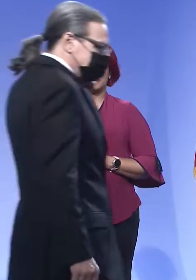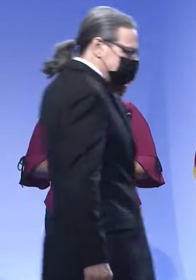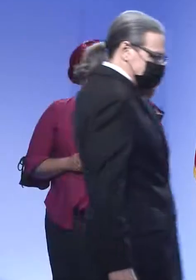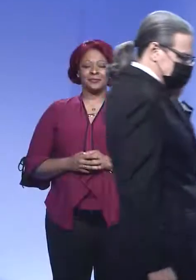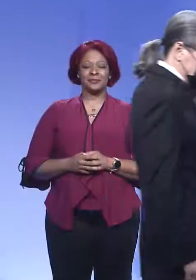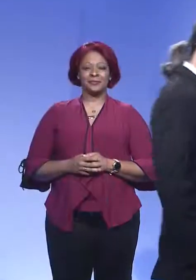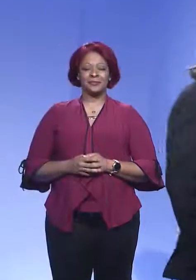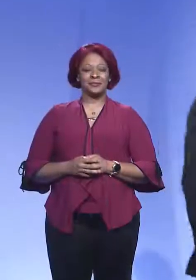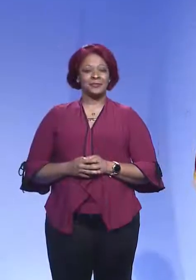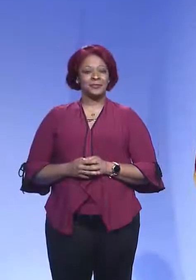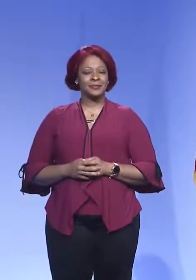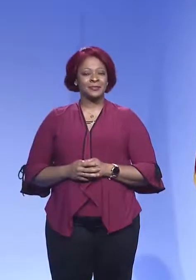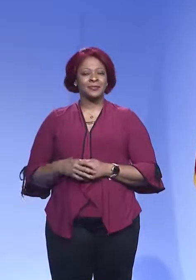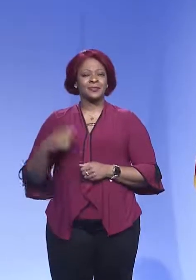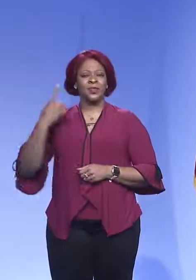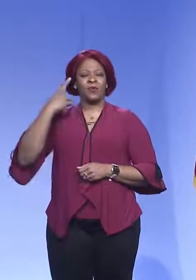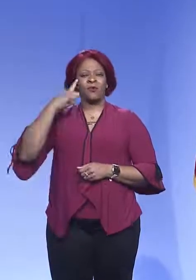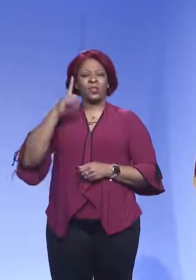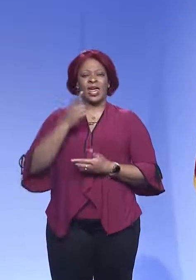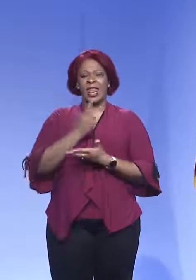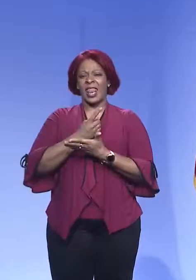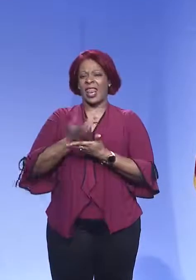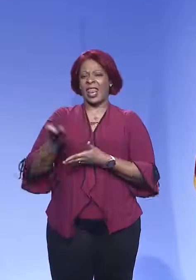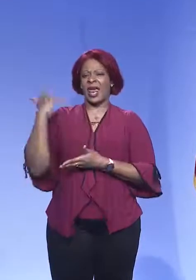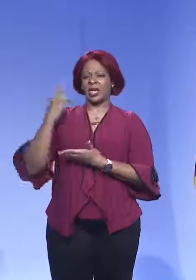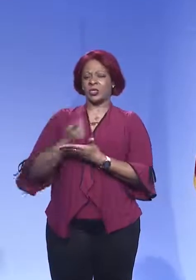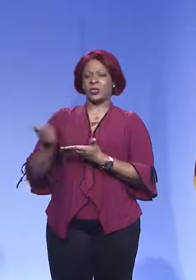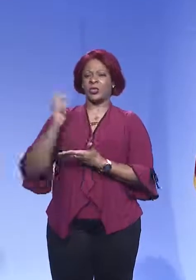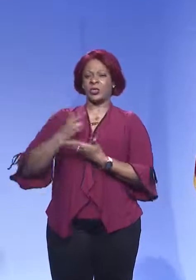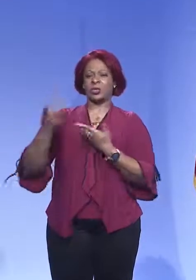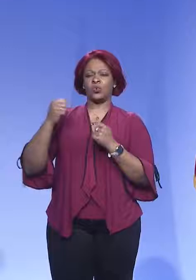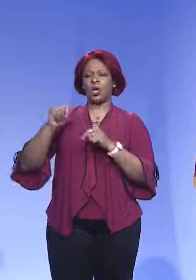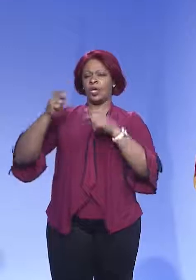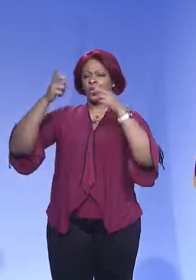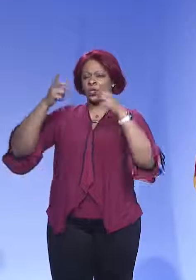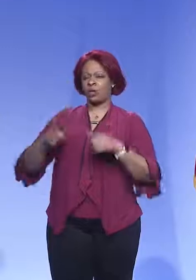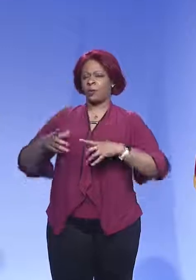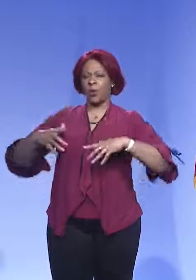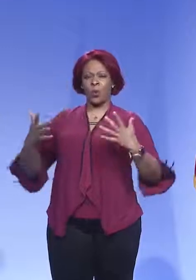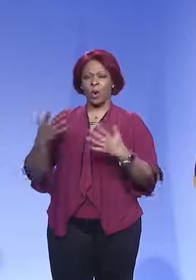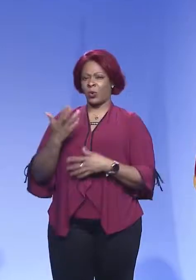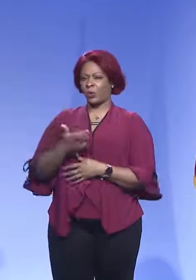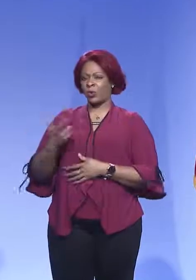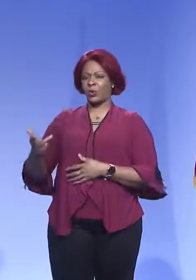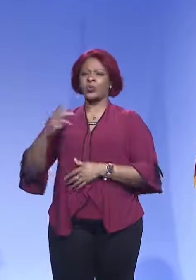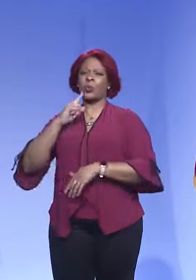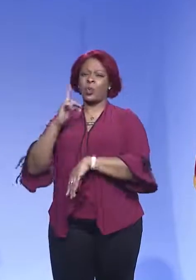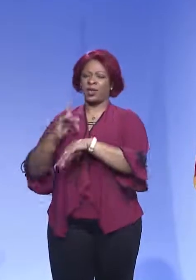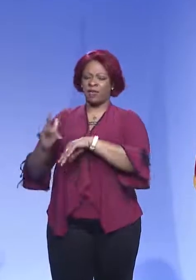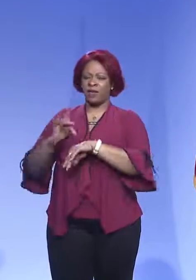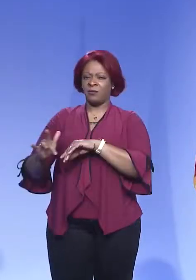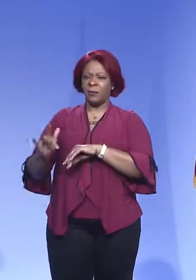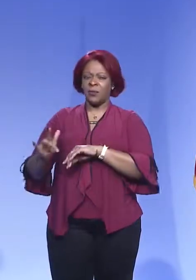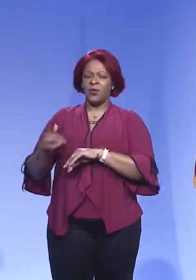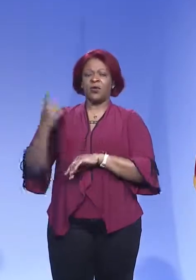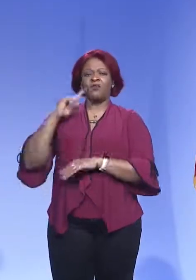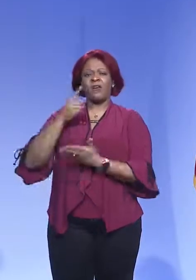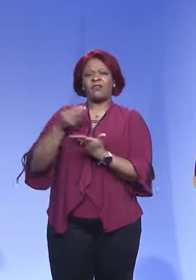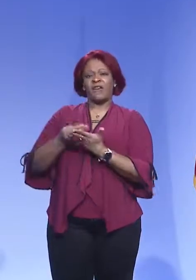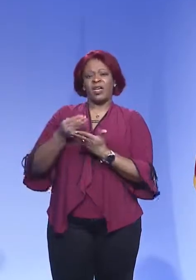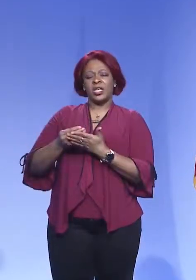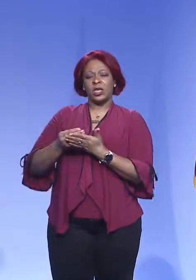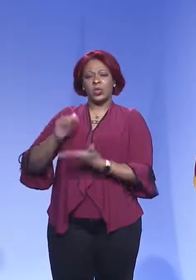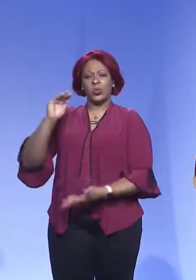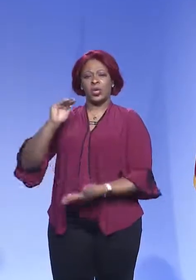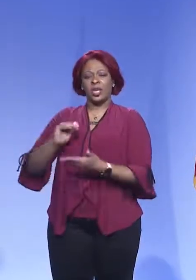Over the past few weeks, I've been trying to determine what resources are available for funding relief and